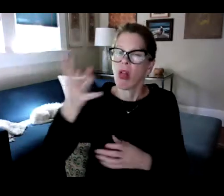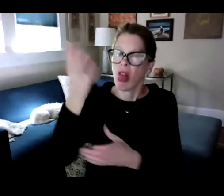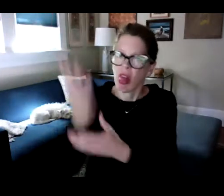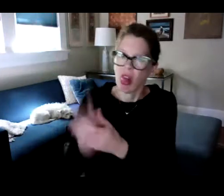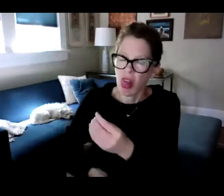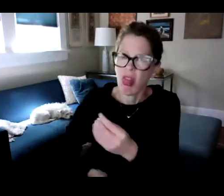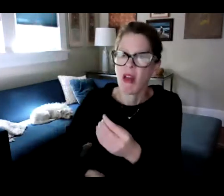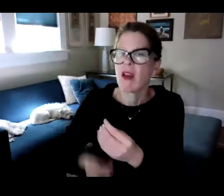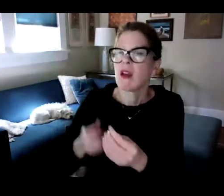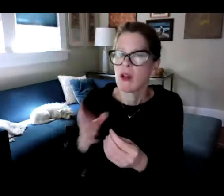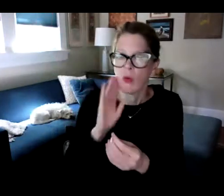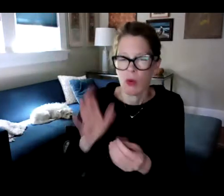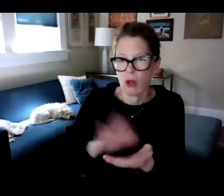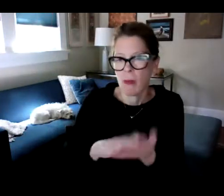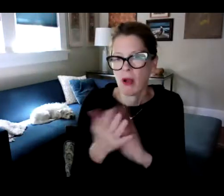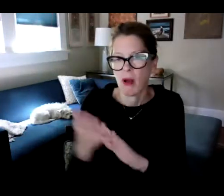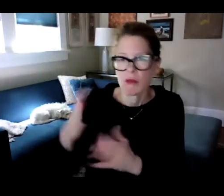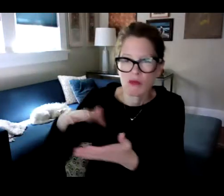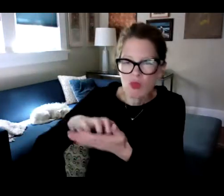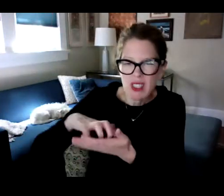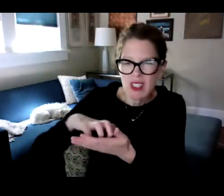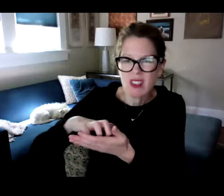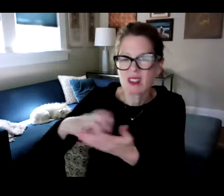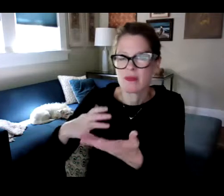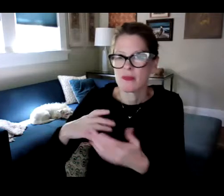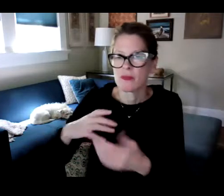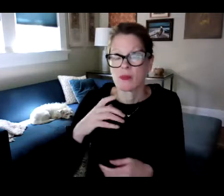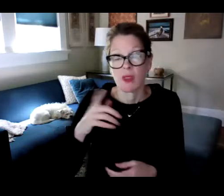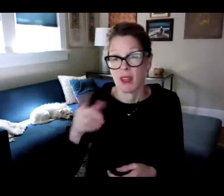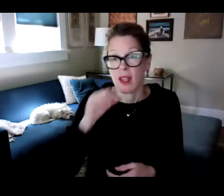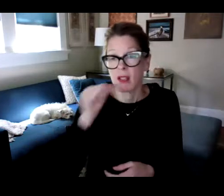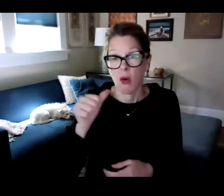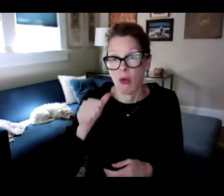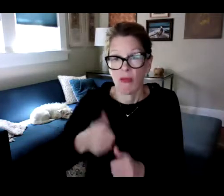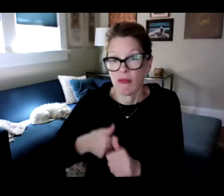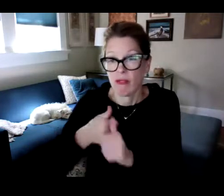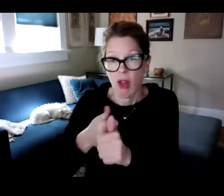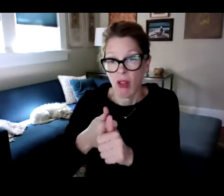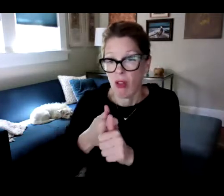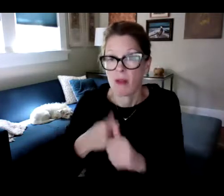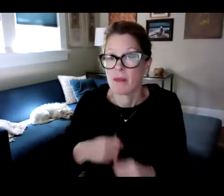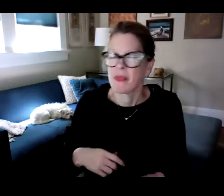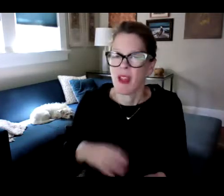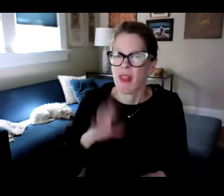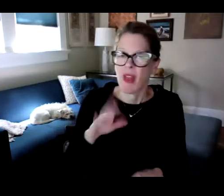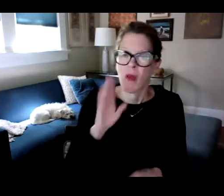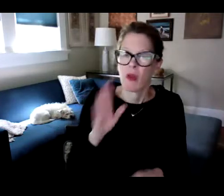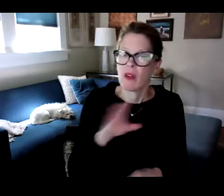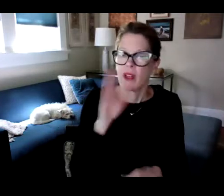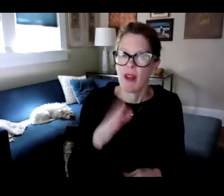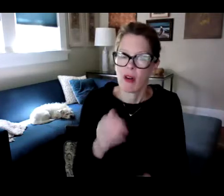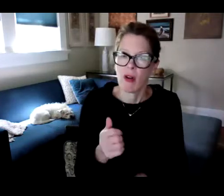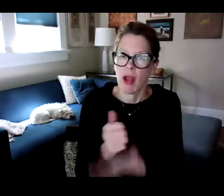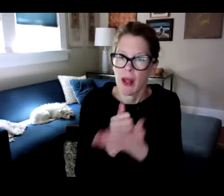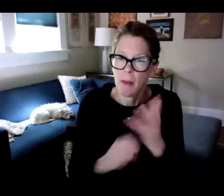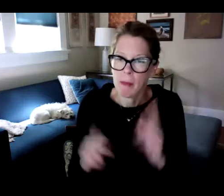which withers before it can be plucked, which does not fill the hand of the reaper, nor the bosom of him who binds